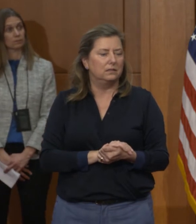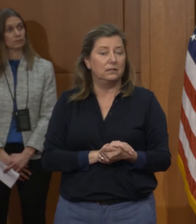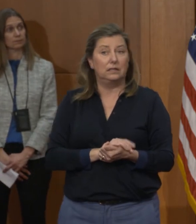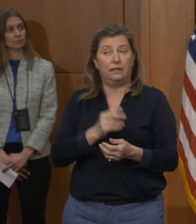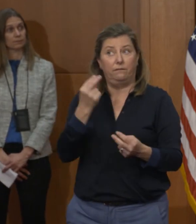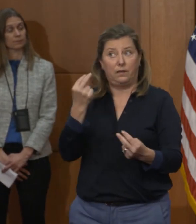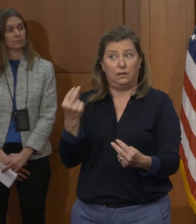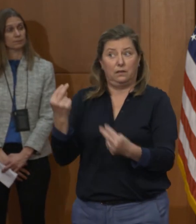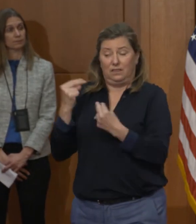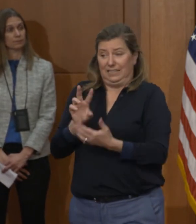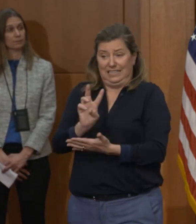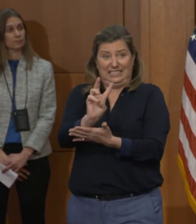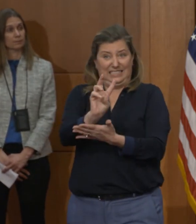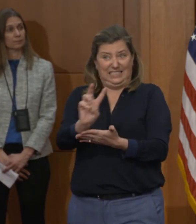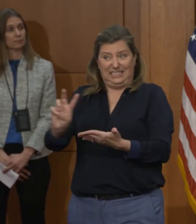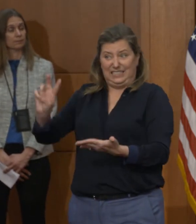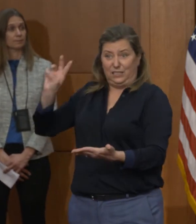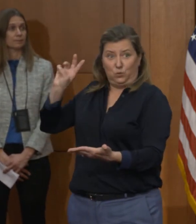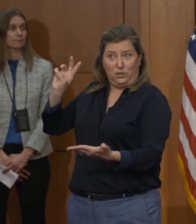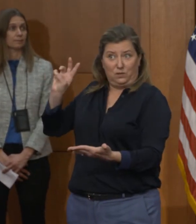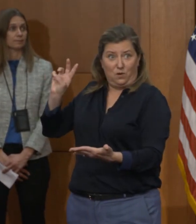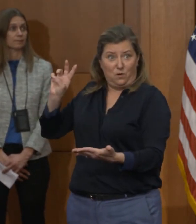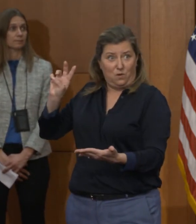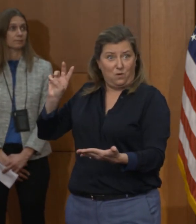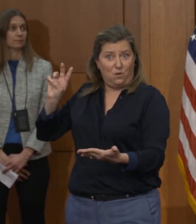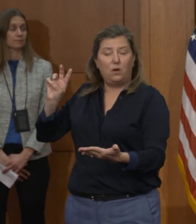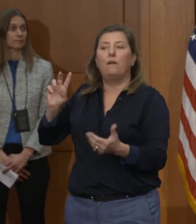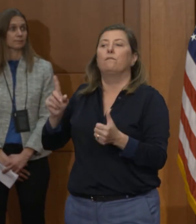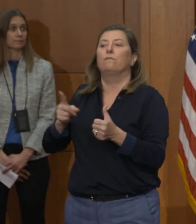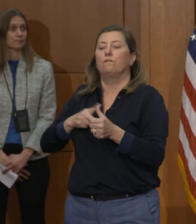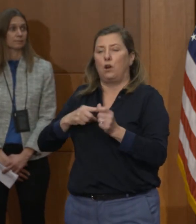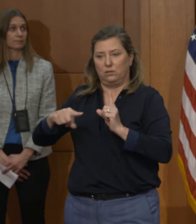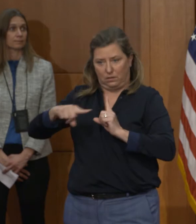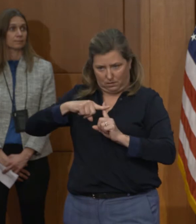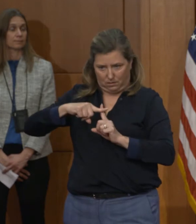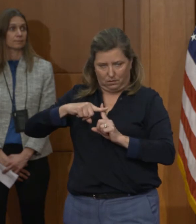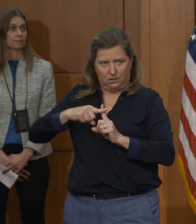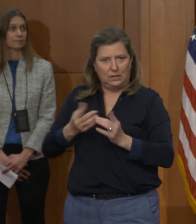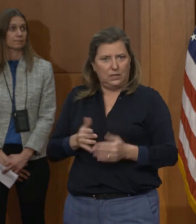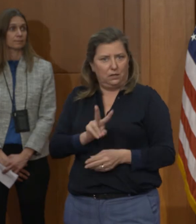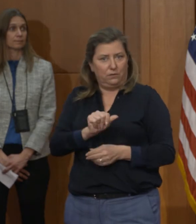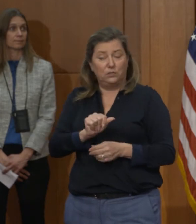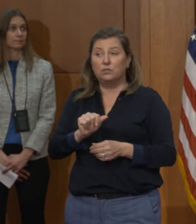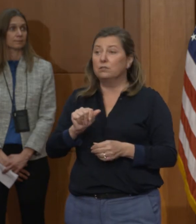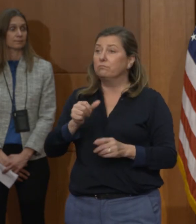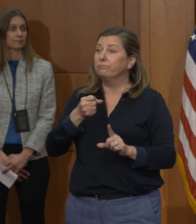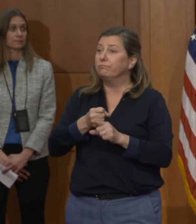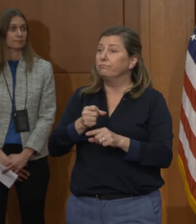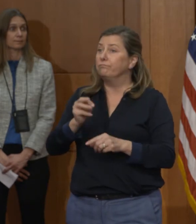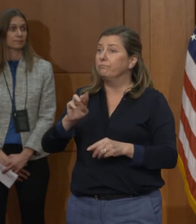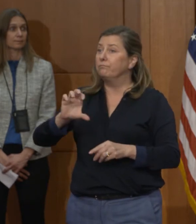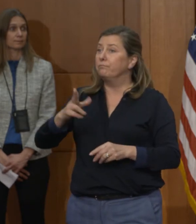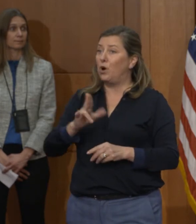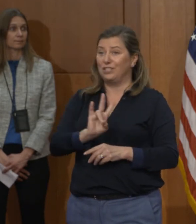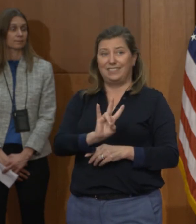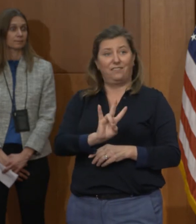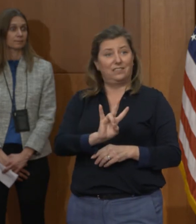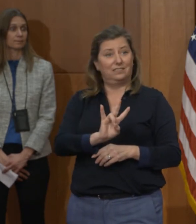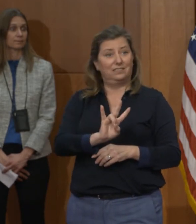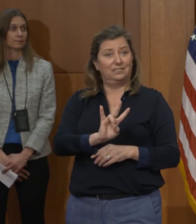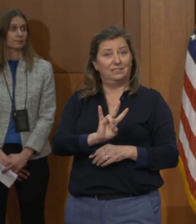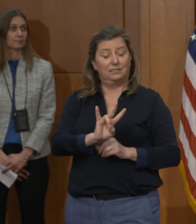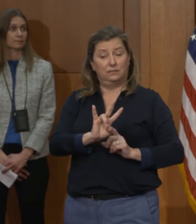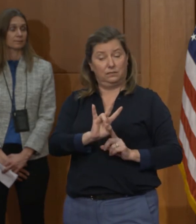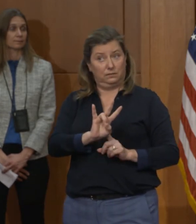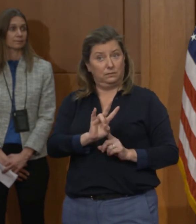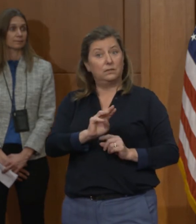in history, 6 weeks ago, we had our first case in Virginia. It was on March the 7th. And at that time, the